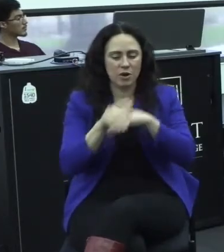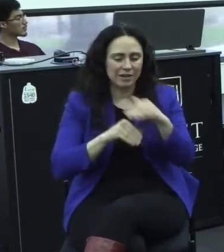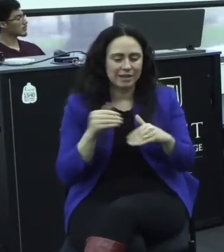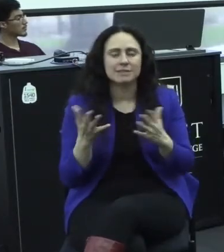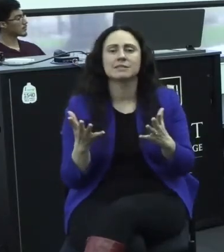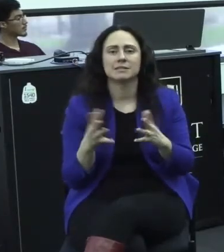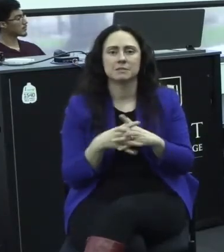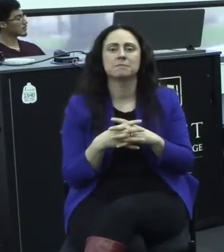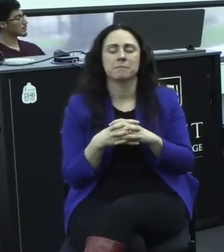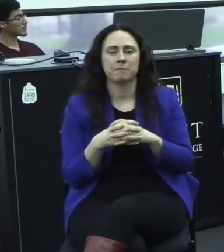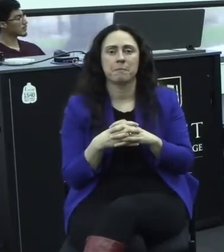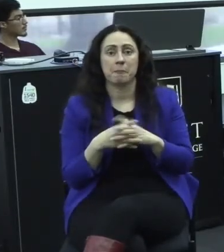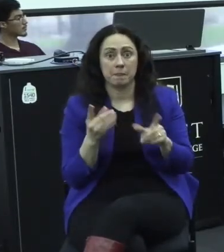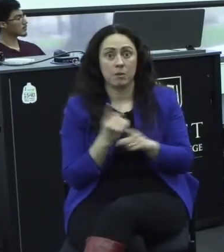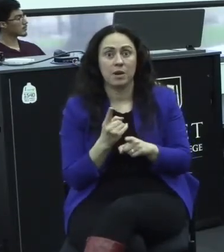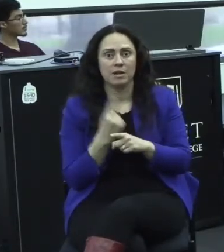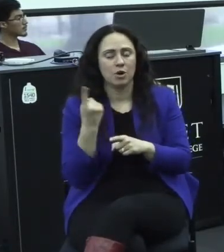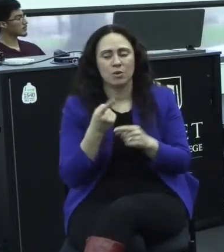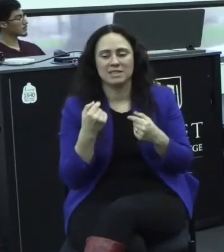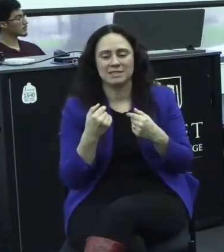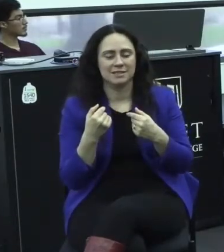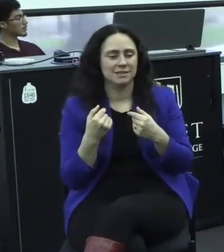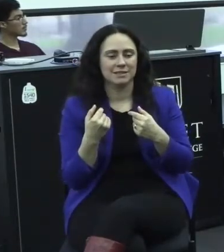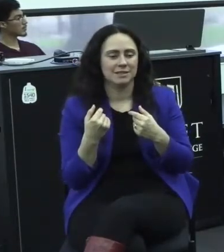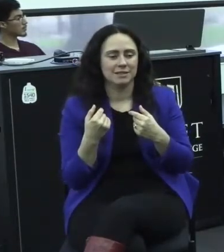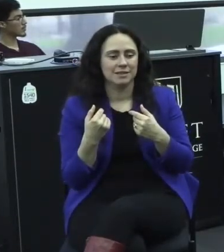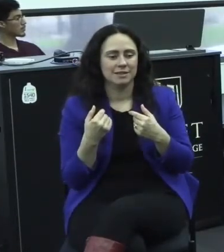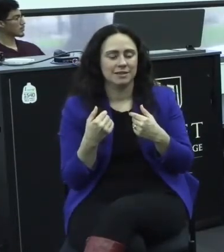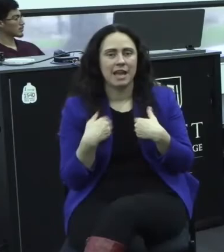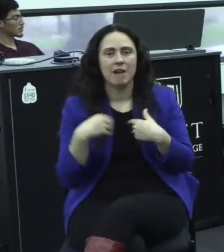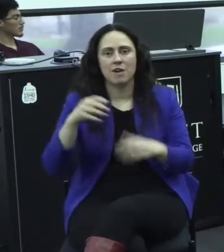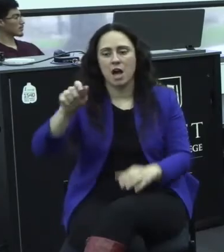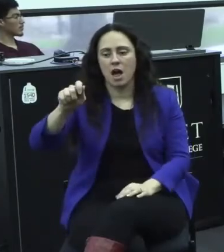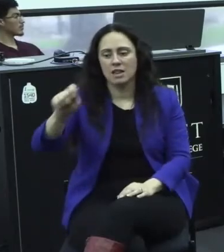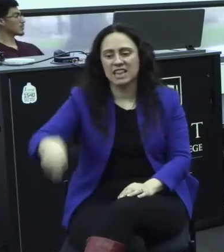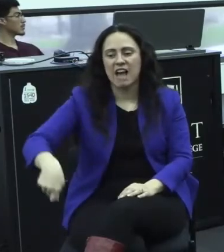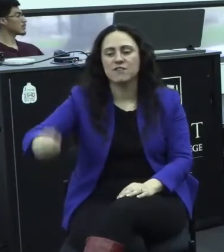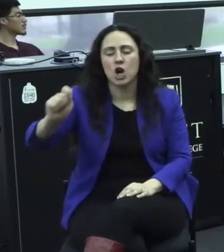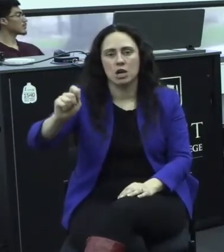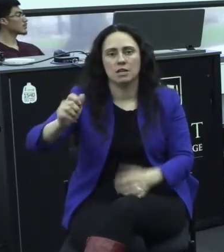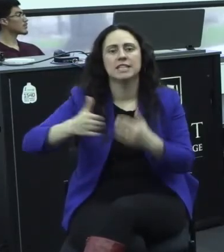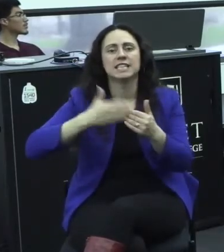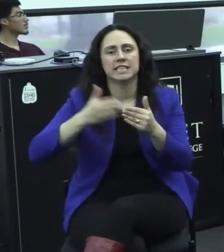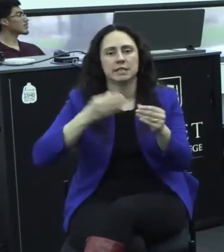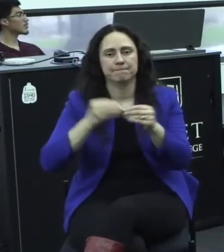with dexterity, right? There, you'll always have this kind of lever.